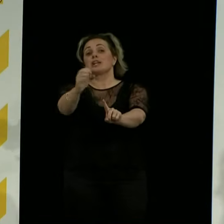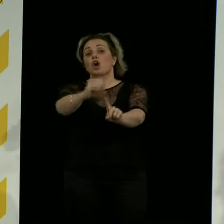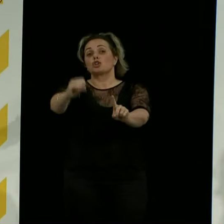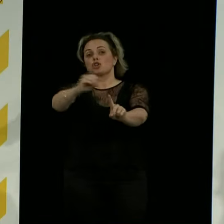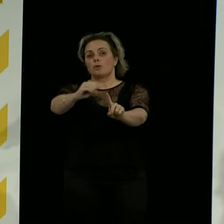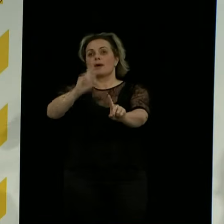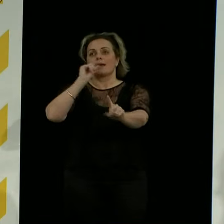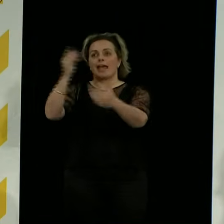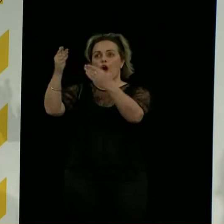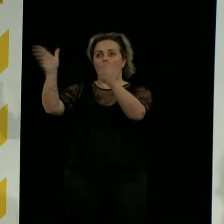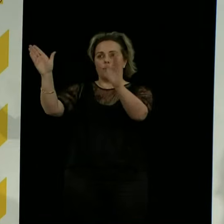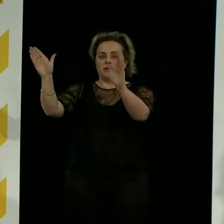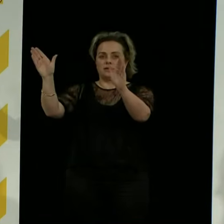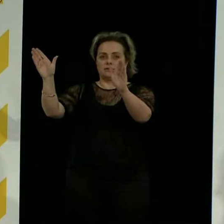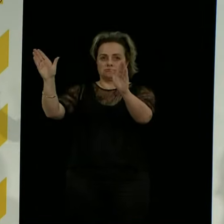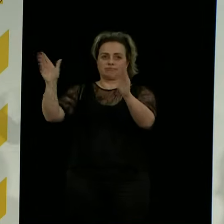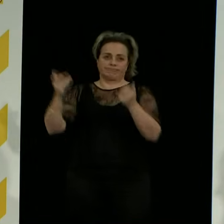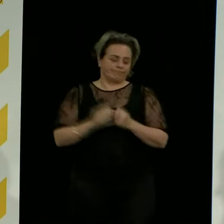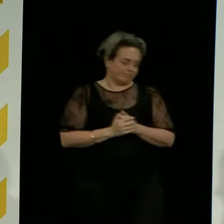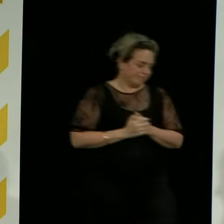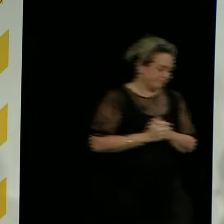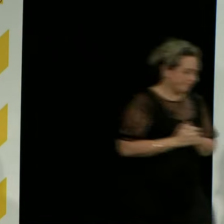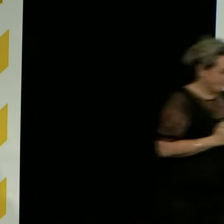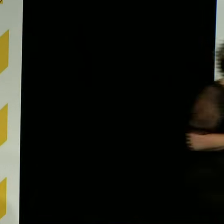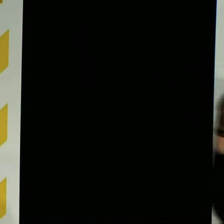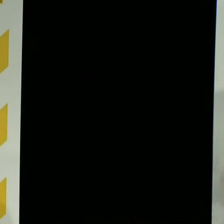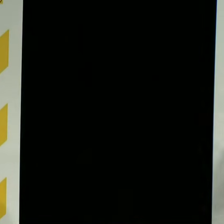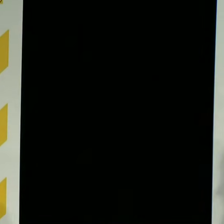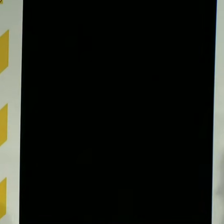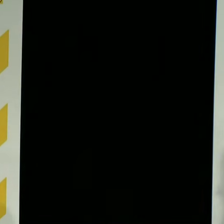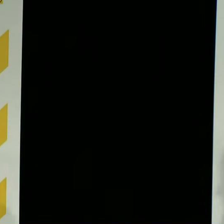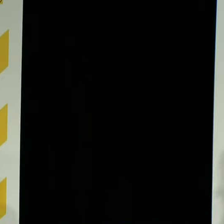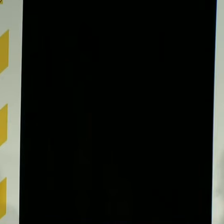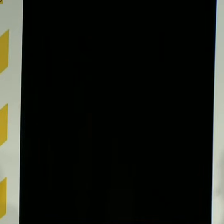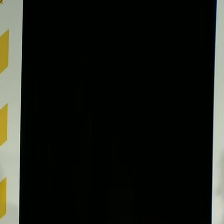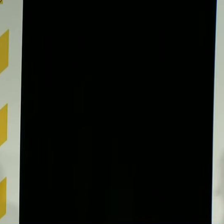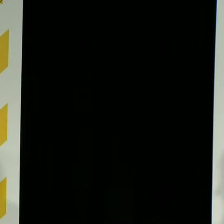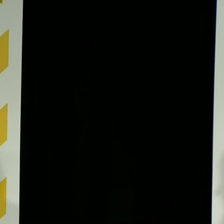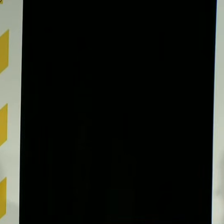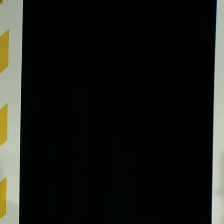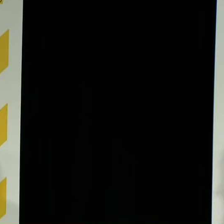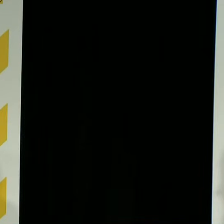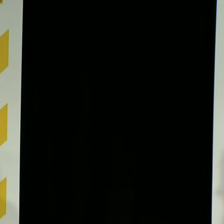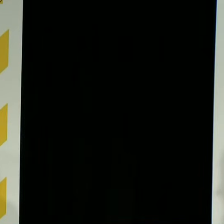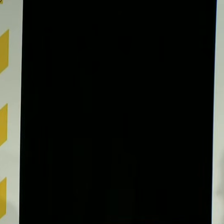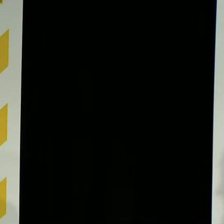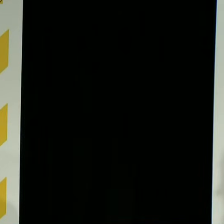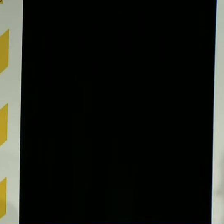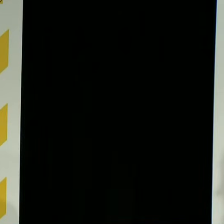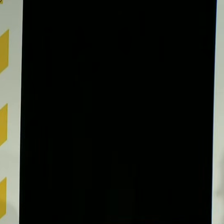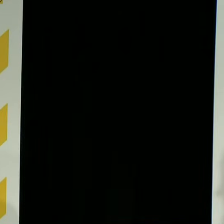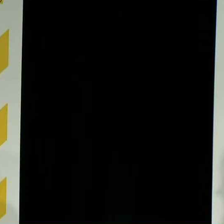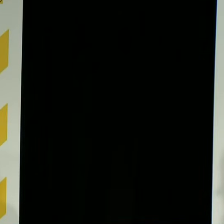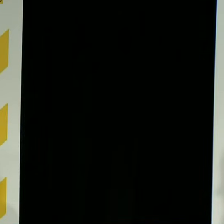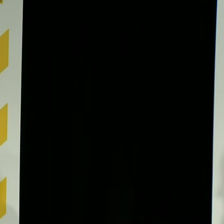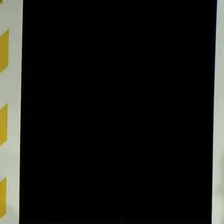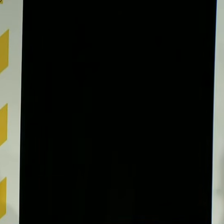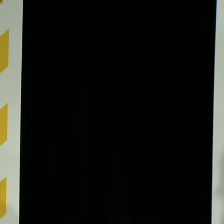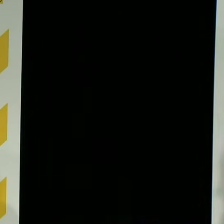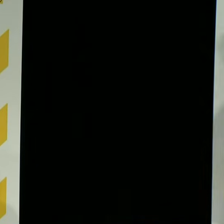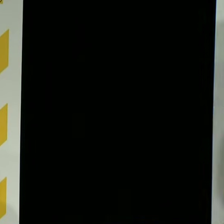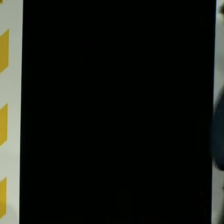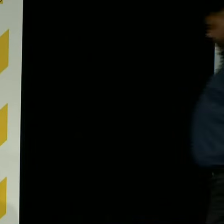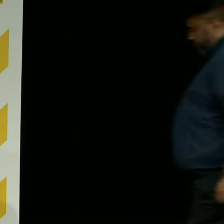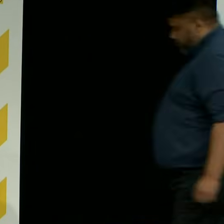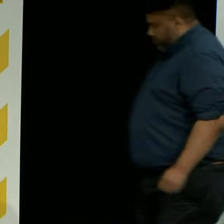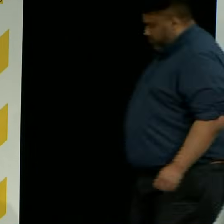in place. We'll continue to review this preliminary advice and we will signal in advance of the 18th of October this final